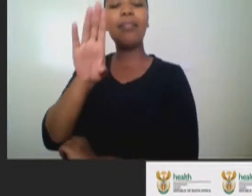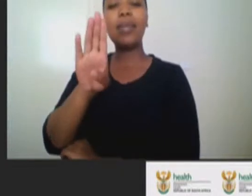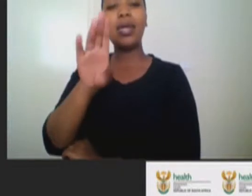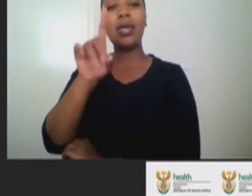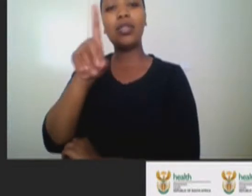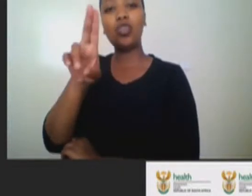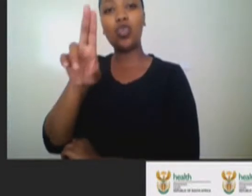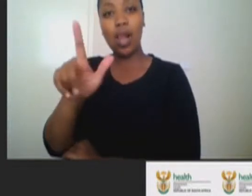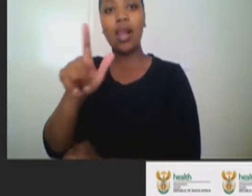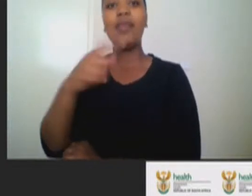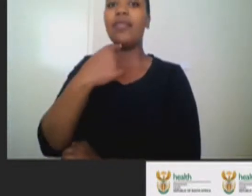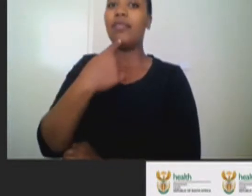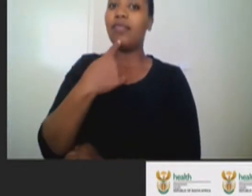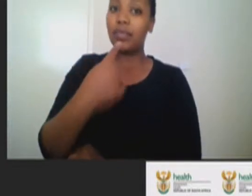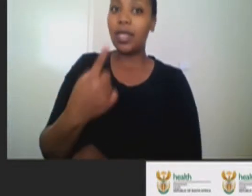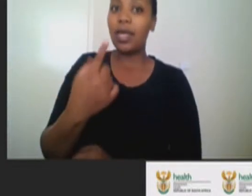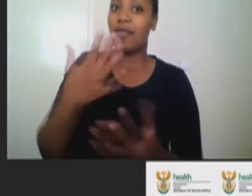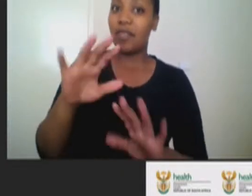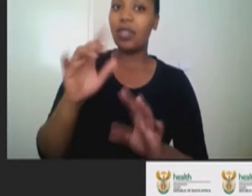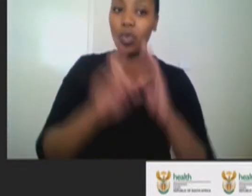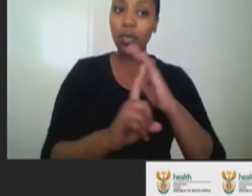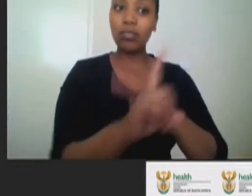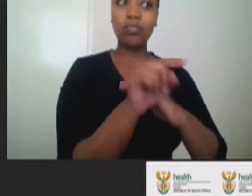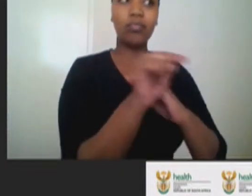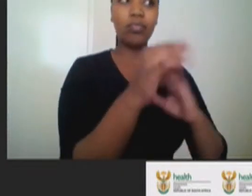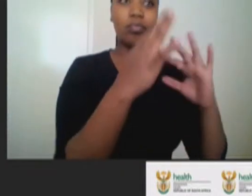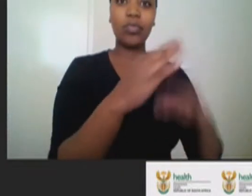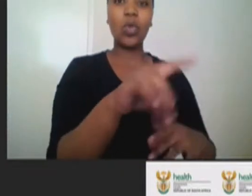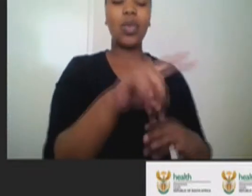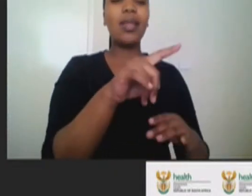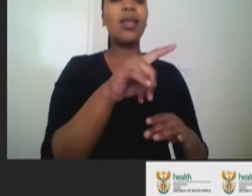before Judge Moseneke Commission, he mentioned that there will